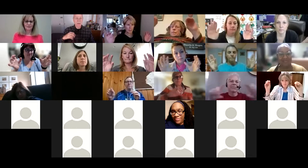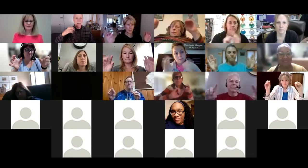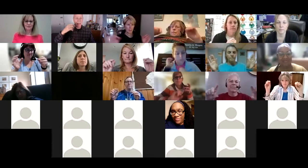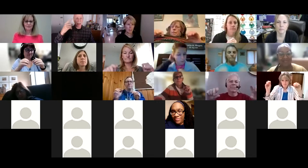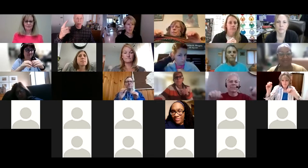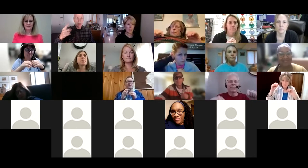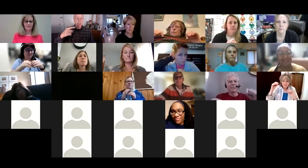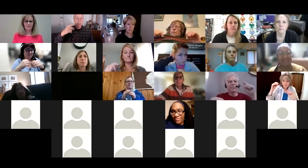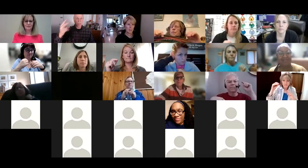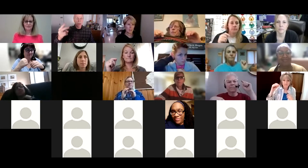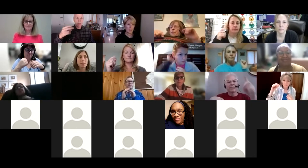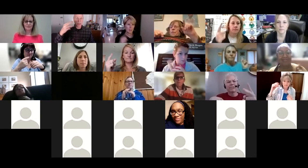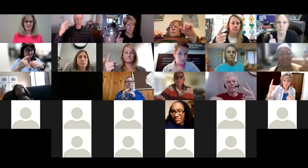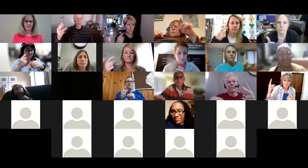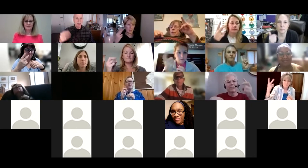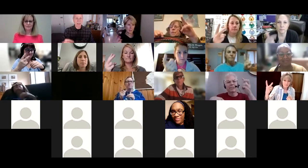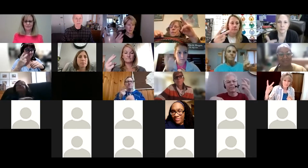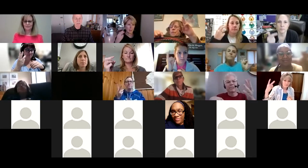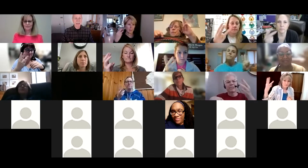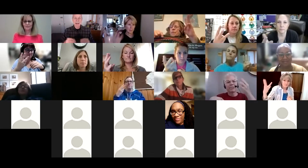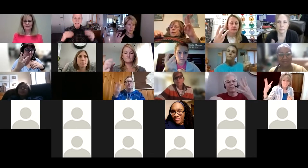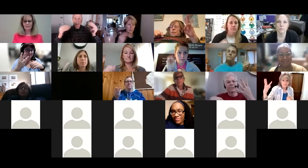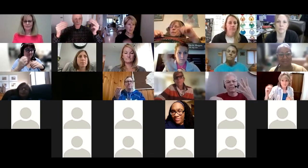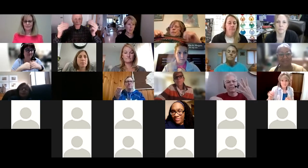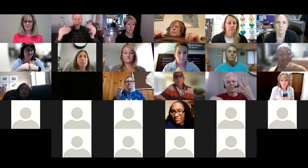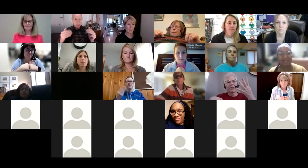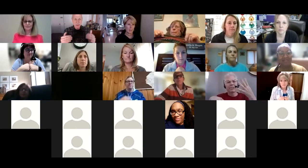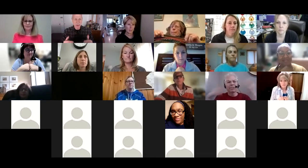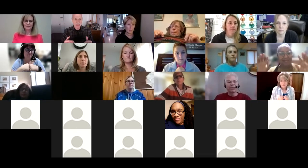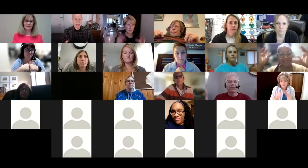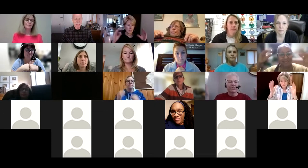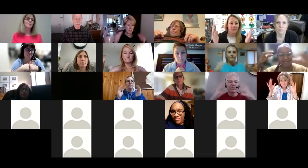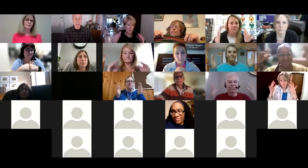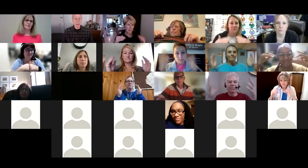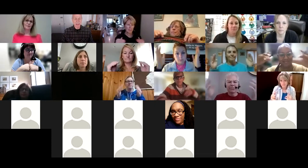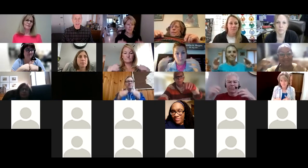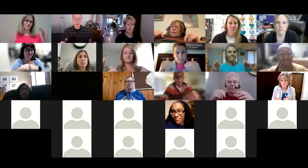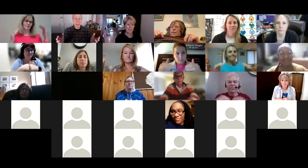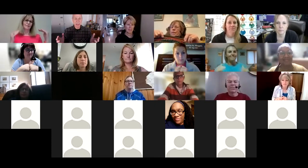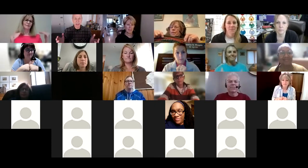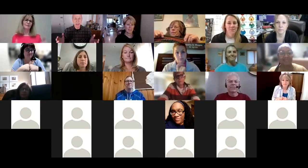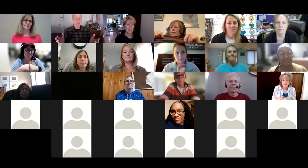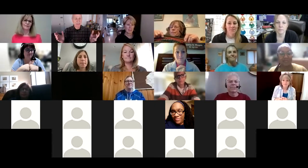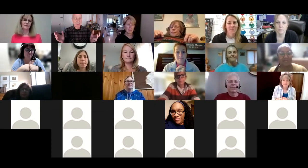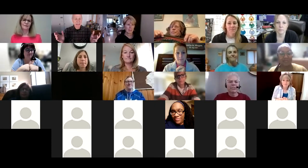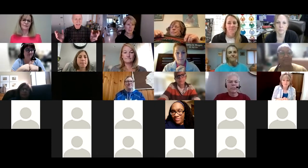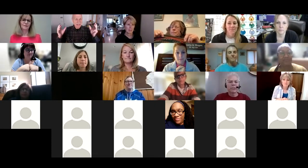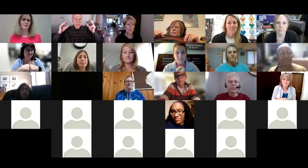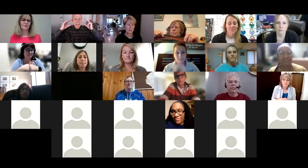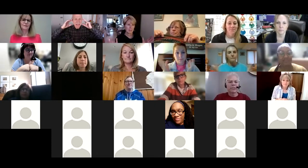then a green, a blue, and a red. And it's just fun to write in color coding. And it just shows you an essay is not